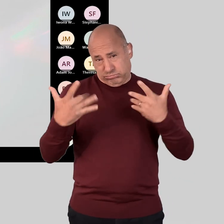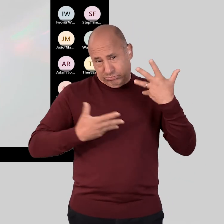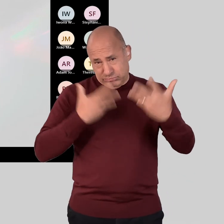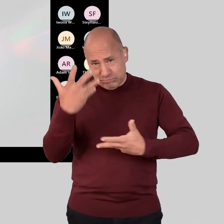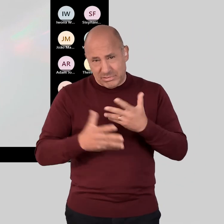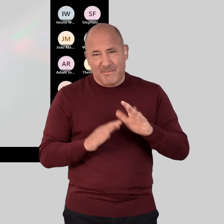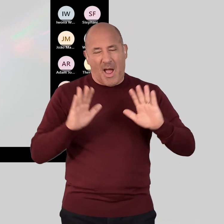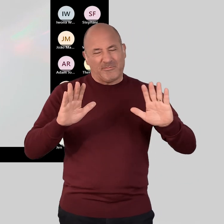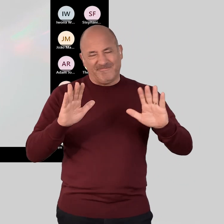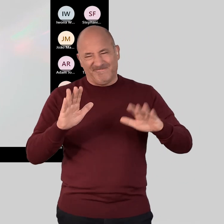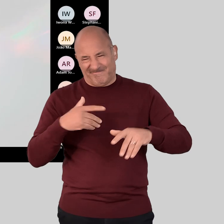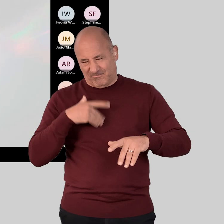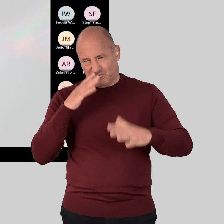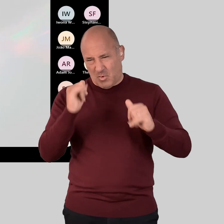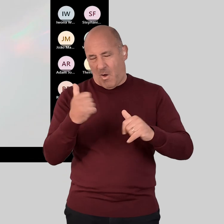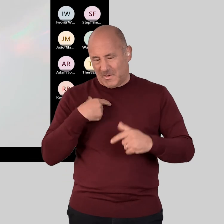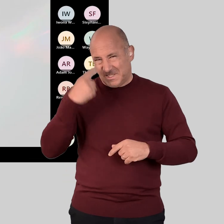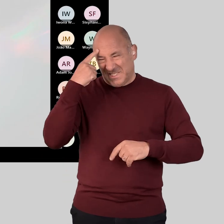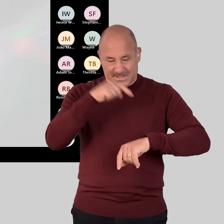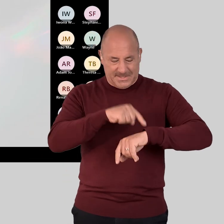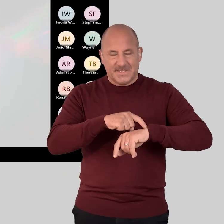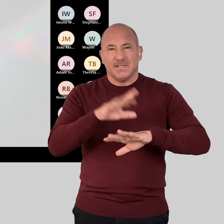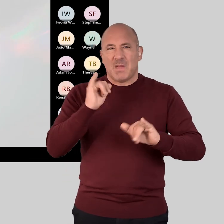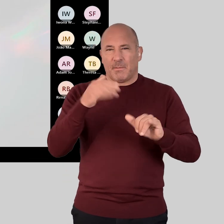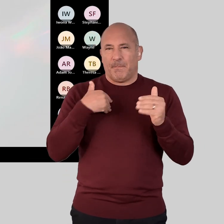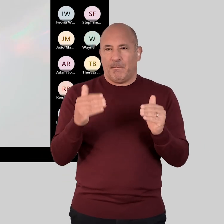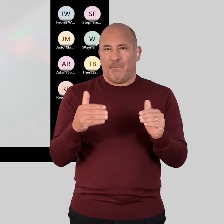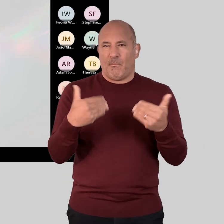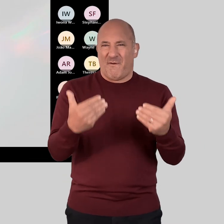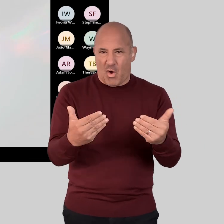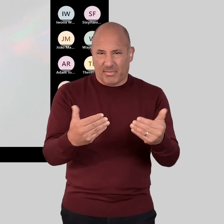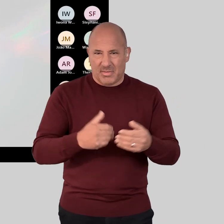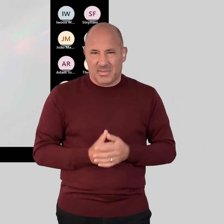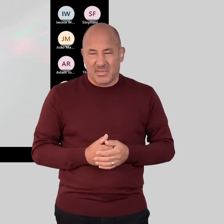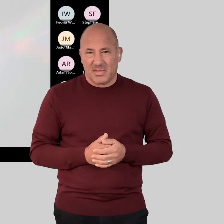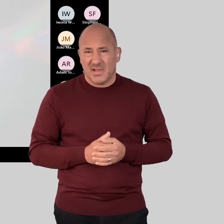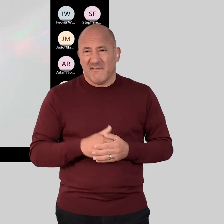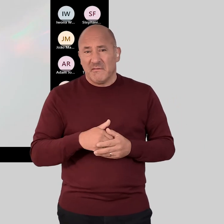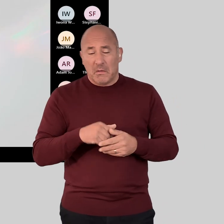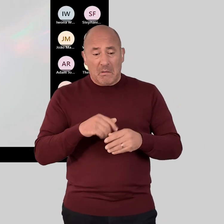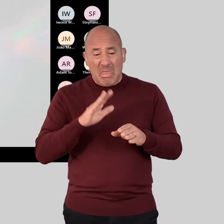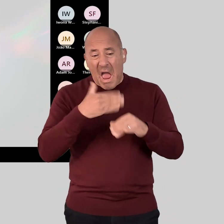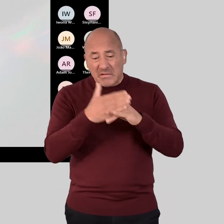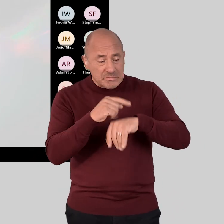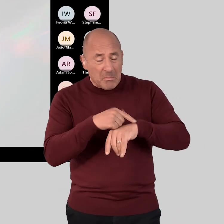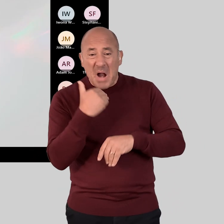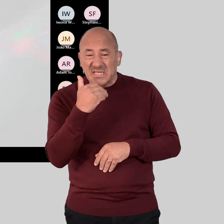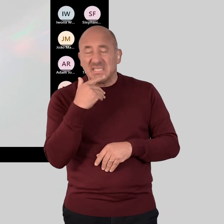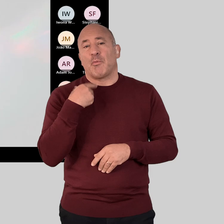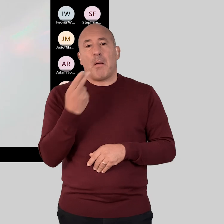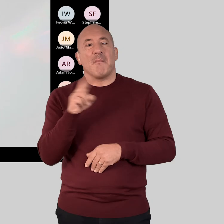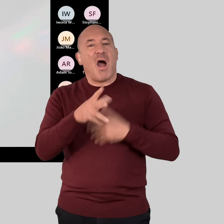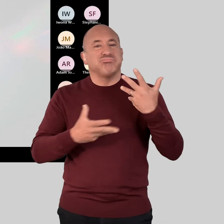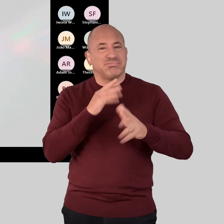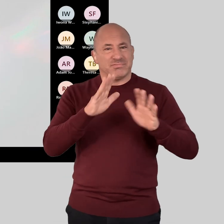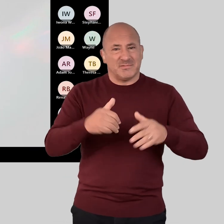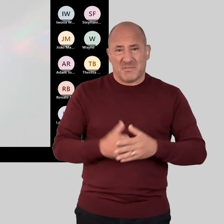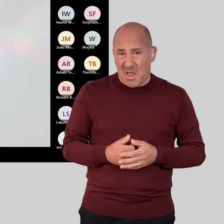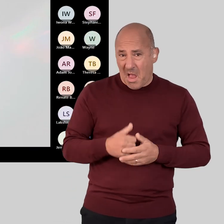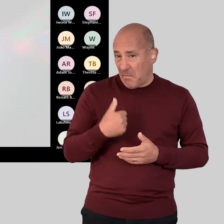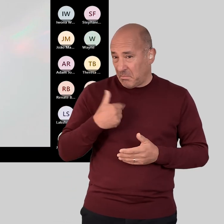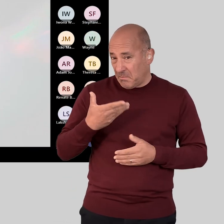a lot more I could say about the activities, but maybe we'll just move on. for time, and if there's time at the end, I'll come back to